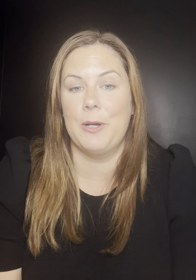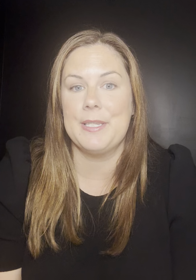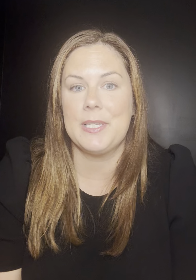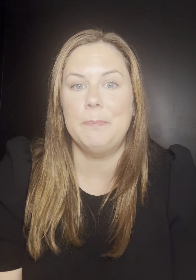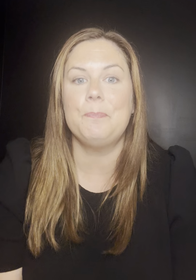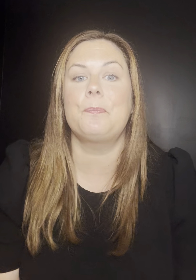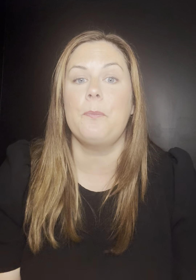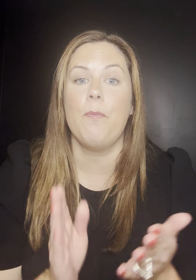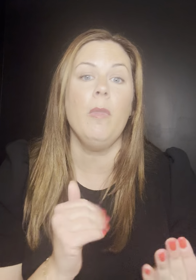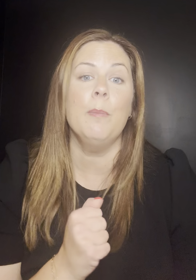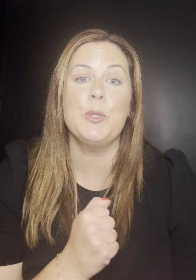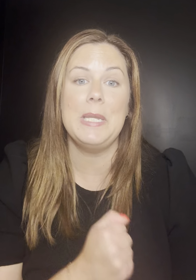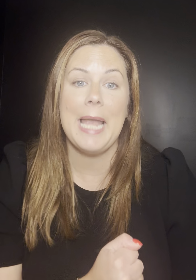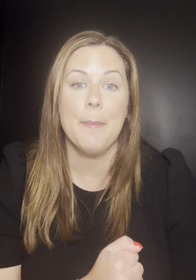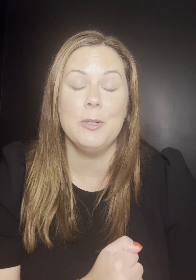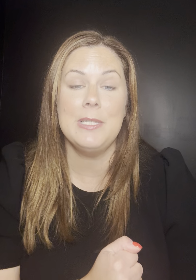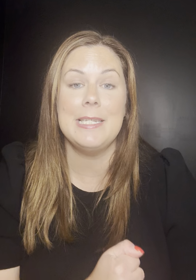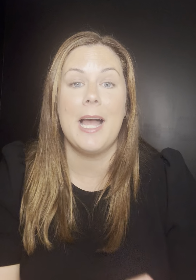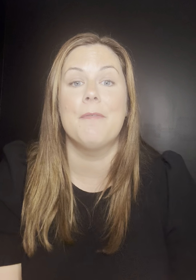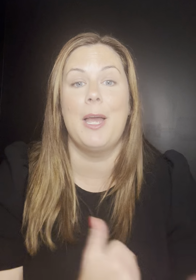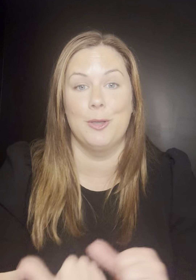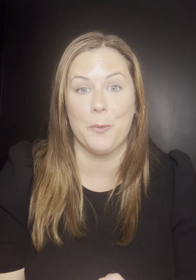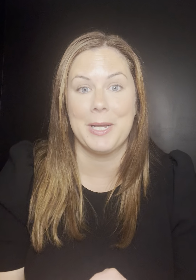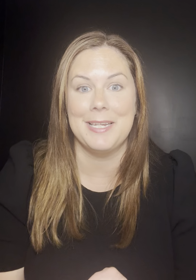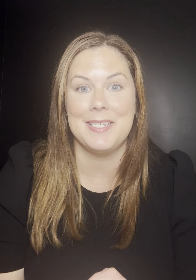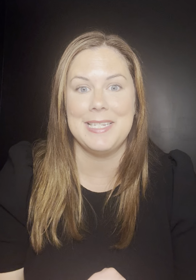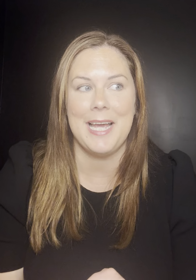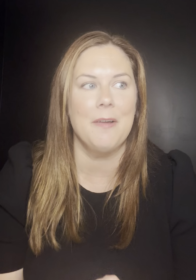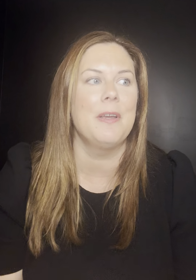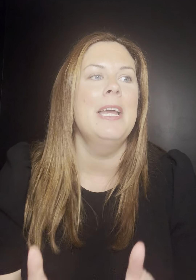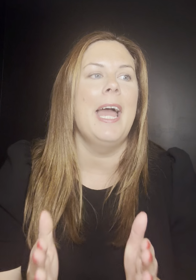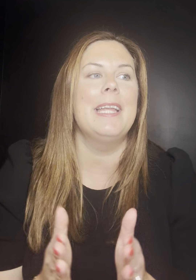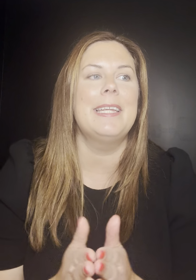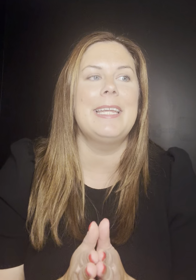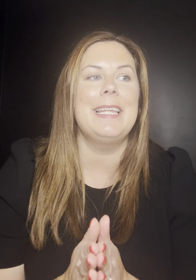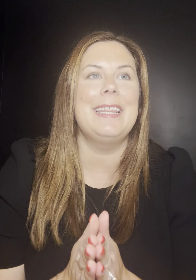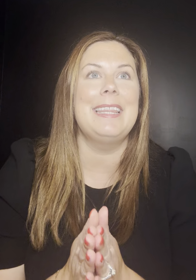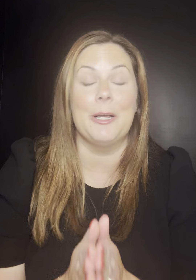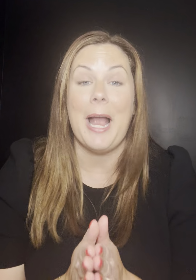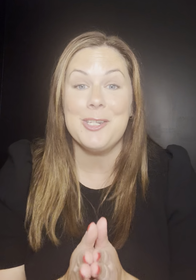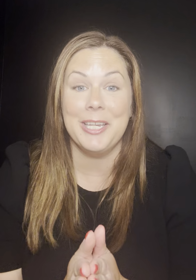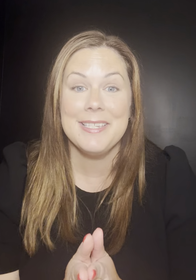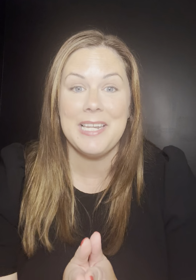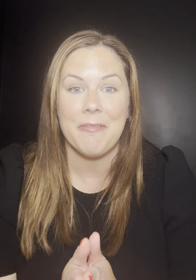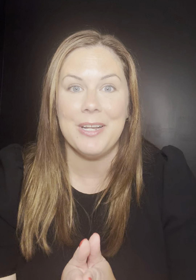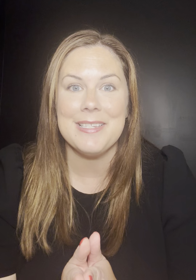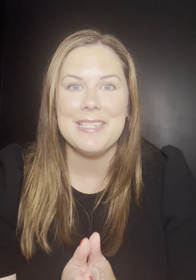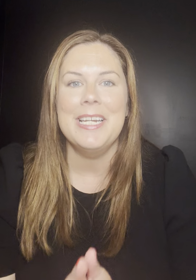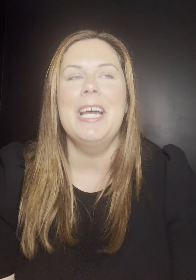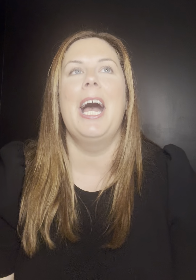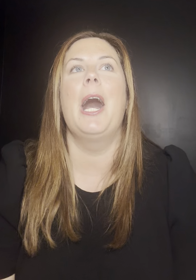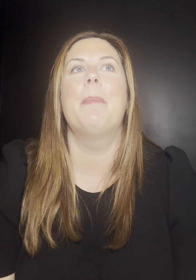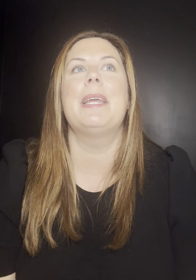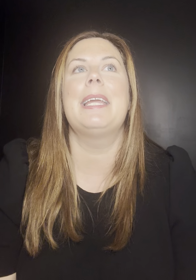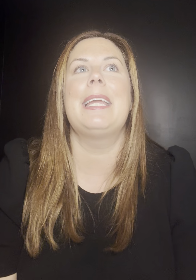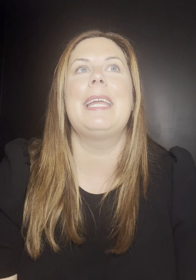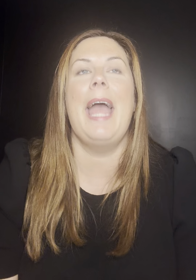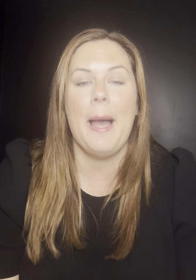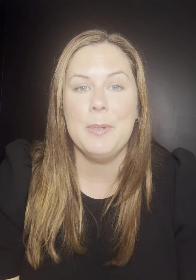difference between capital D deaf and lowercase d deaf? And there actually is a difference. Capital